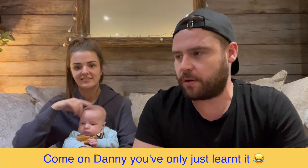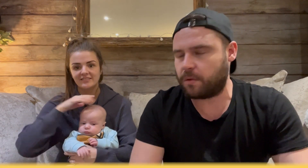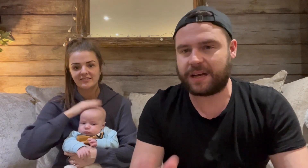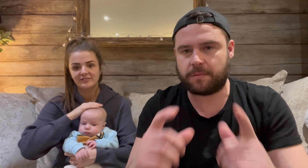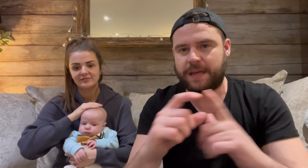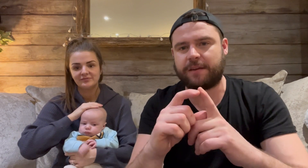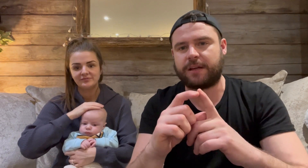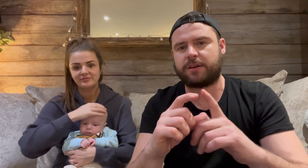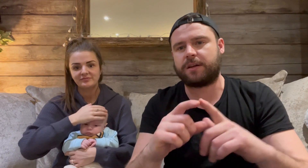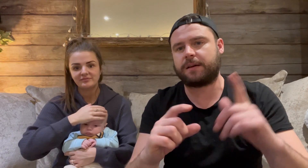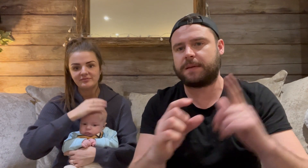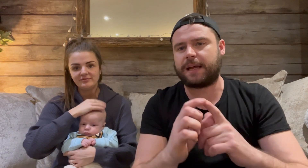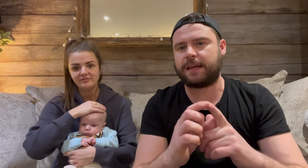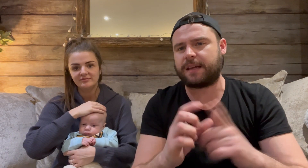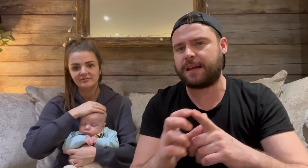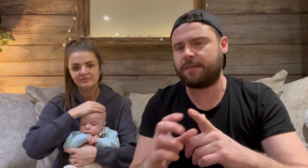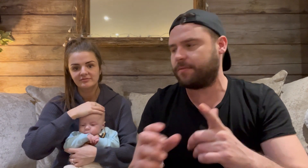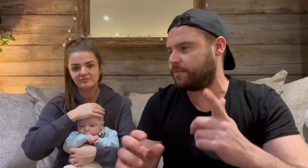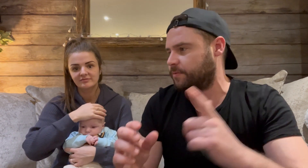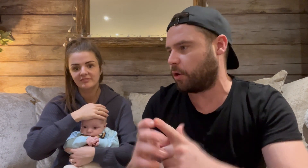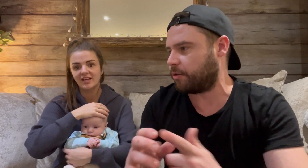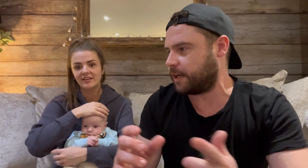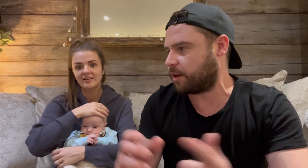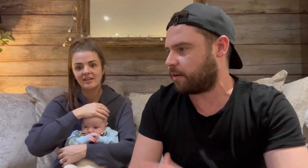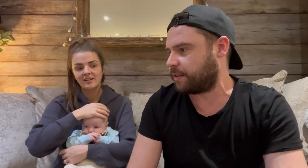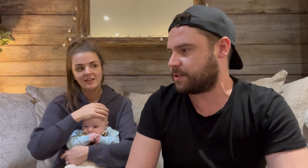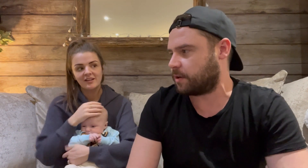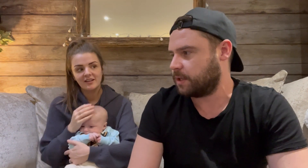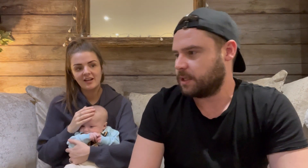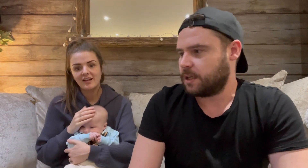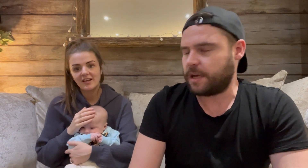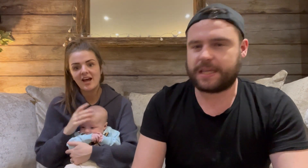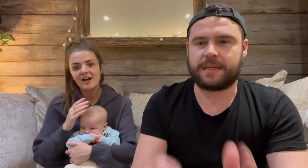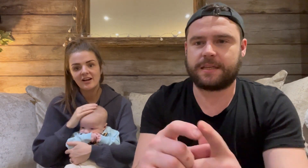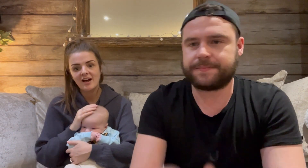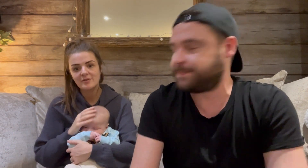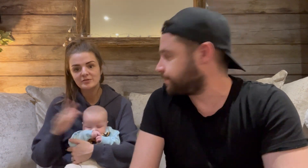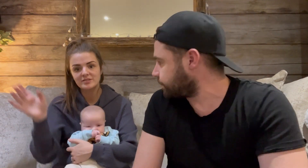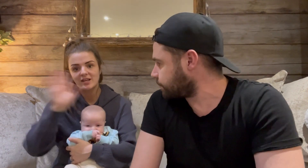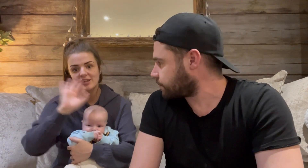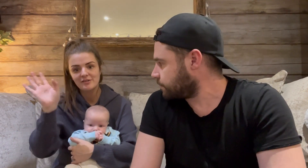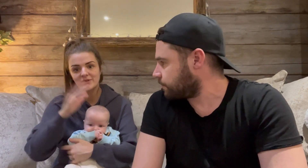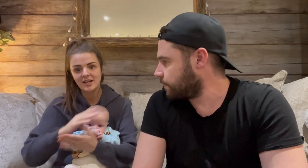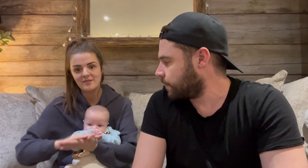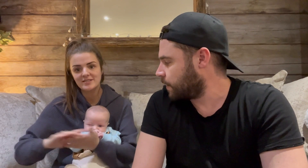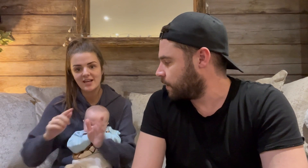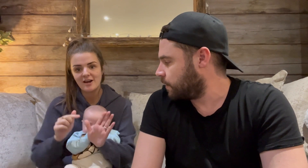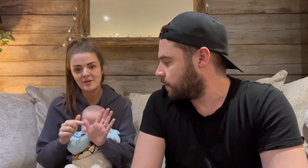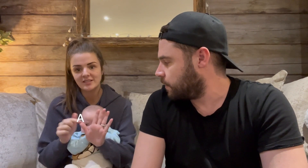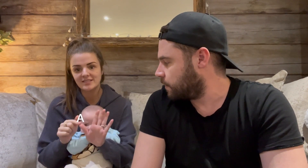that could be any, really, couldn't it? That could be Danny, Dave, Doreen, Dorothy, so and Albert says, hello, my name is Albert, because they're the